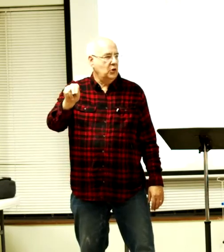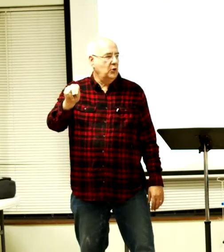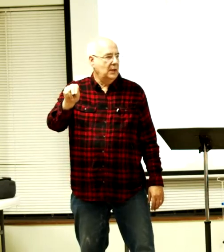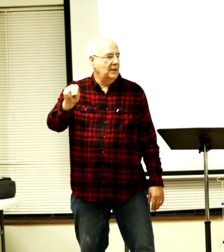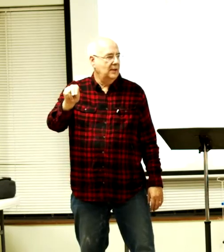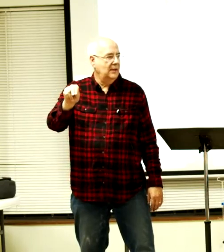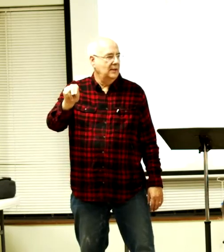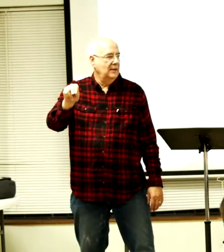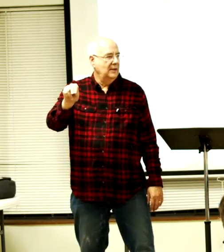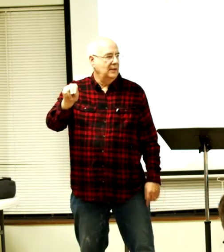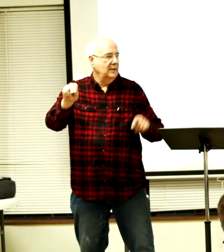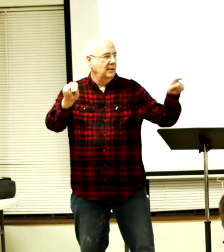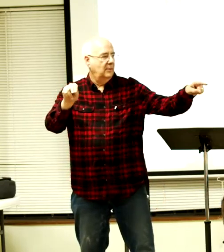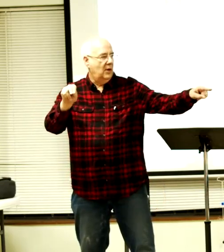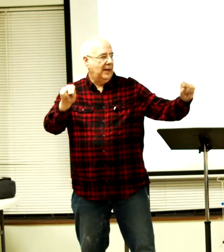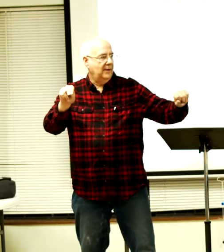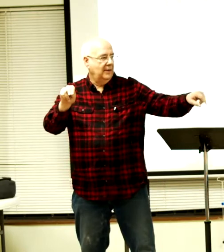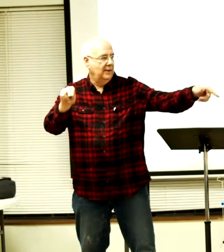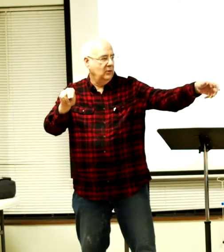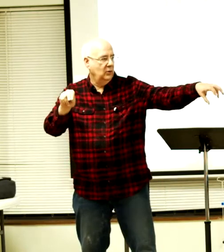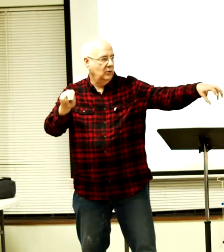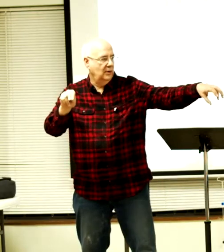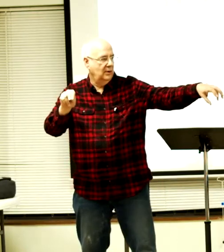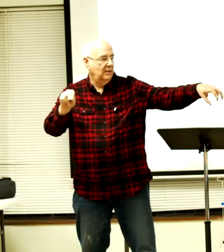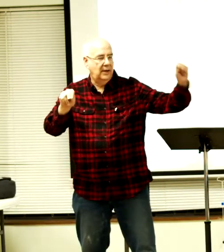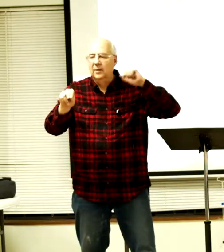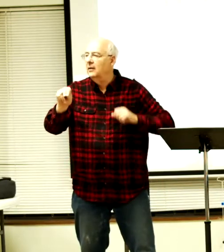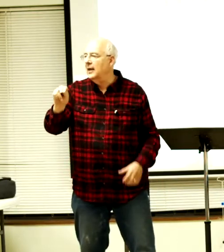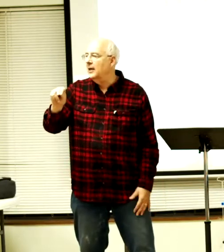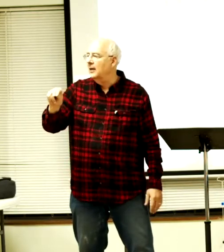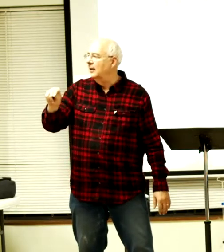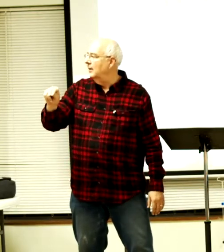2. Palm out. There you go. In.